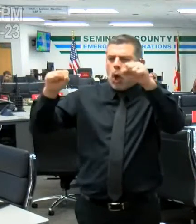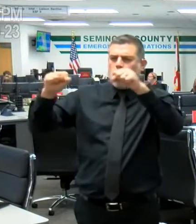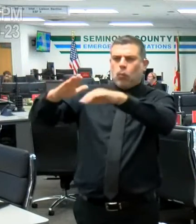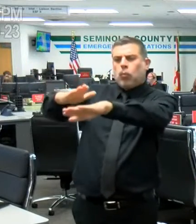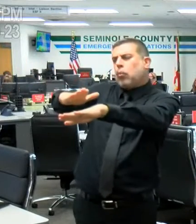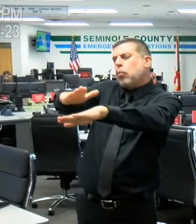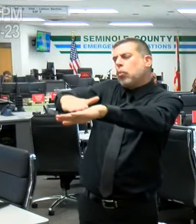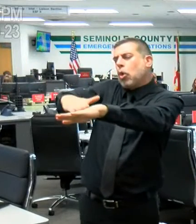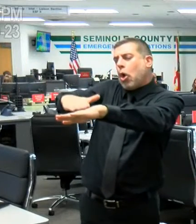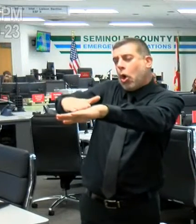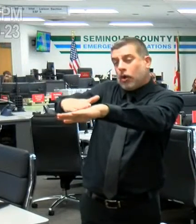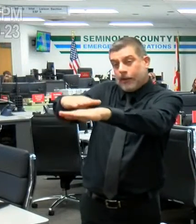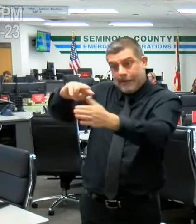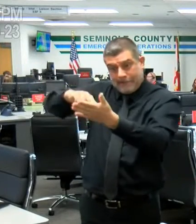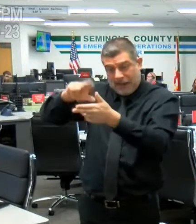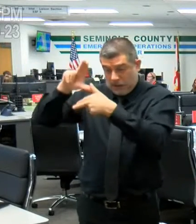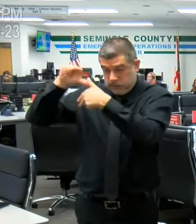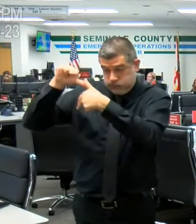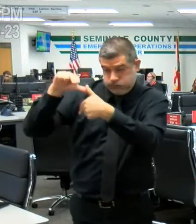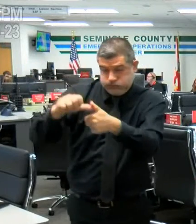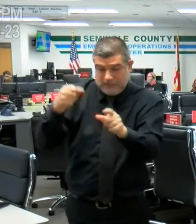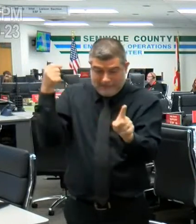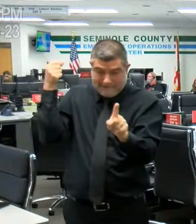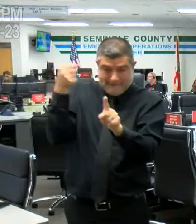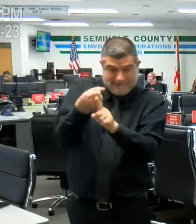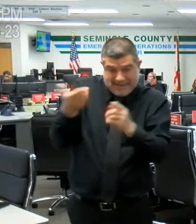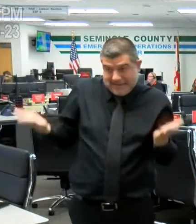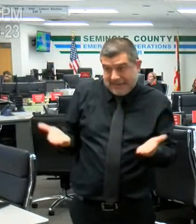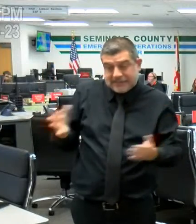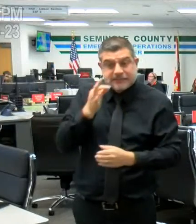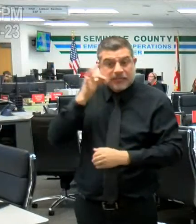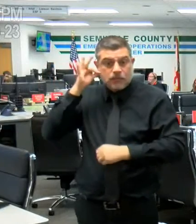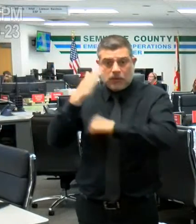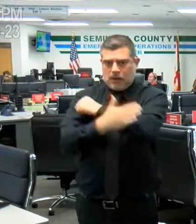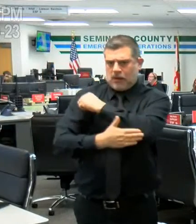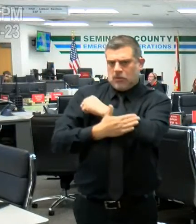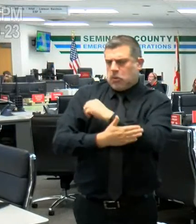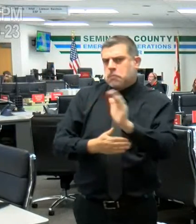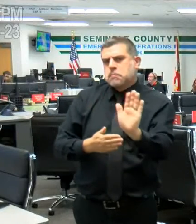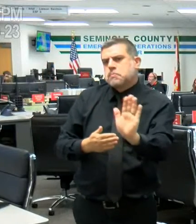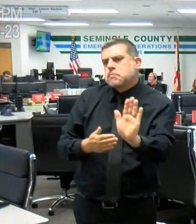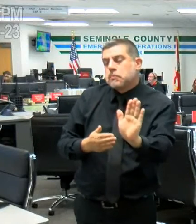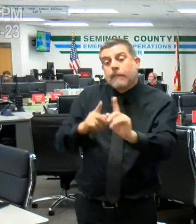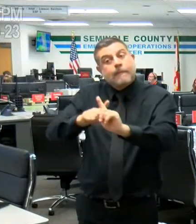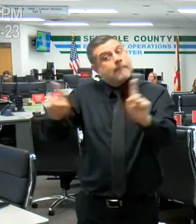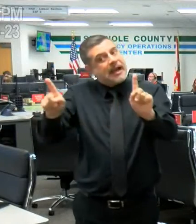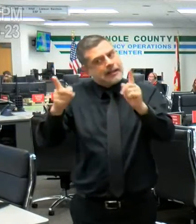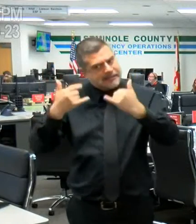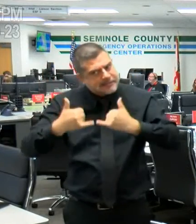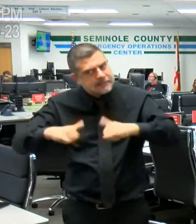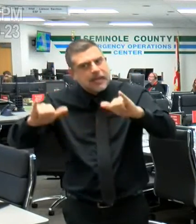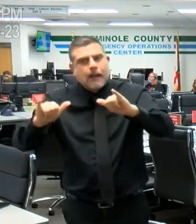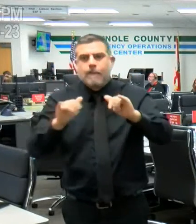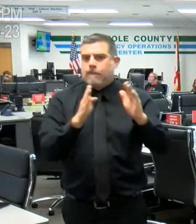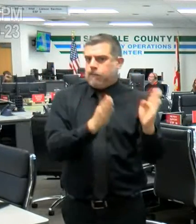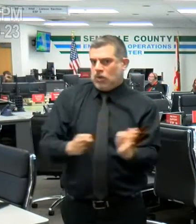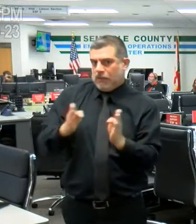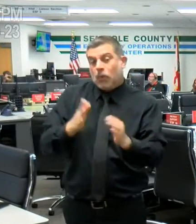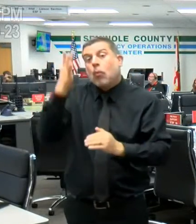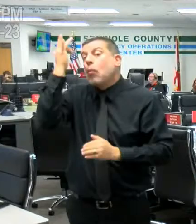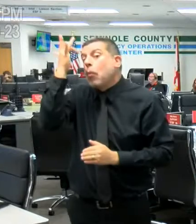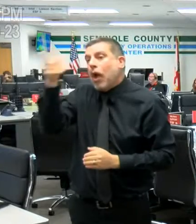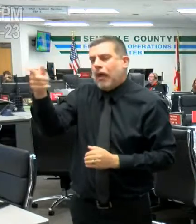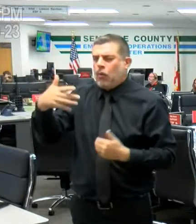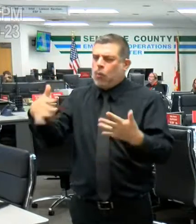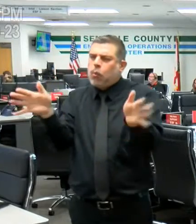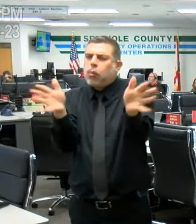are preparing for bands of strong winds, tropical storm force winds to move into the area. And if you look at